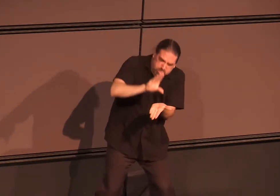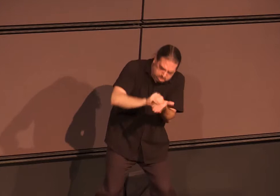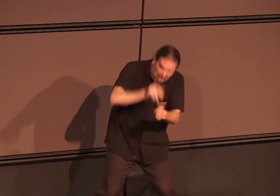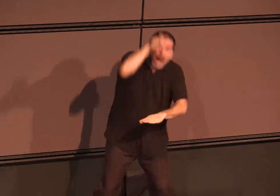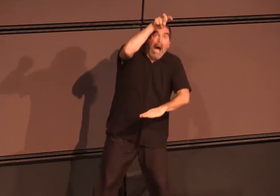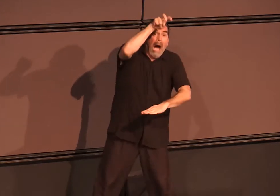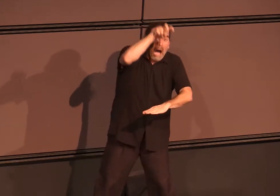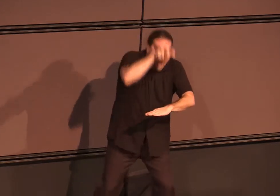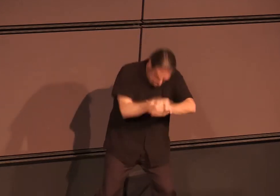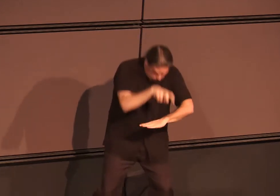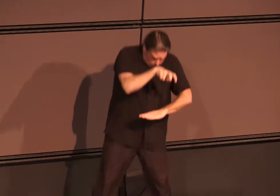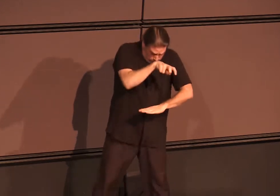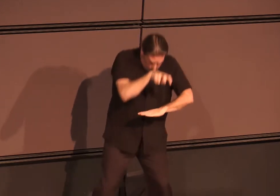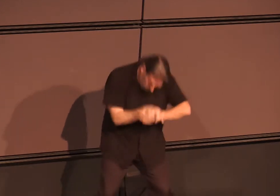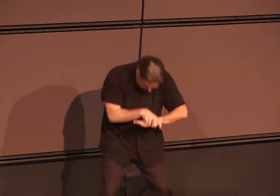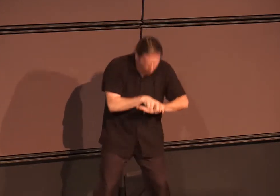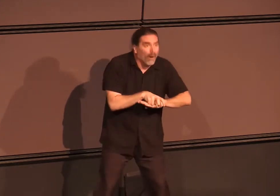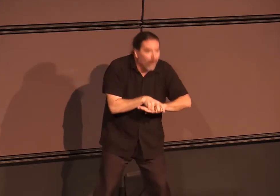down, dropping her back on her bench.